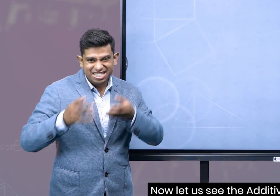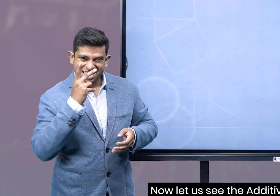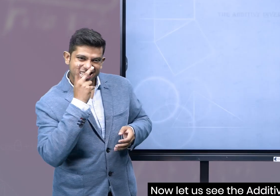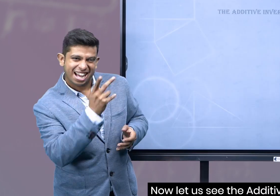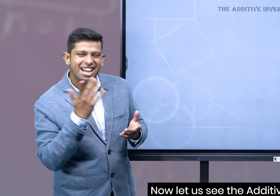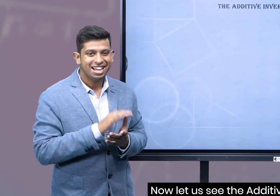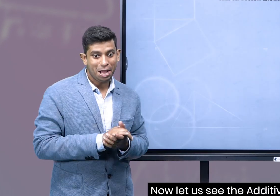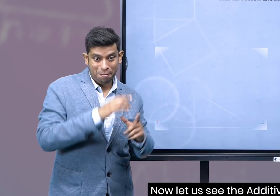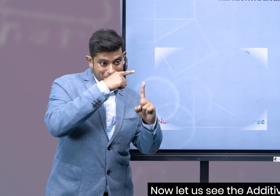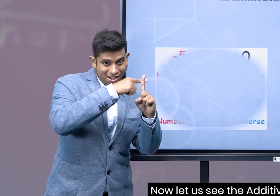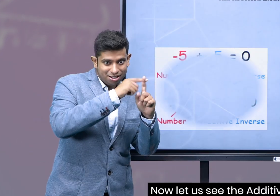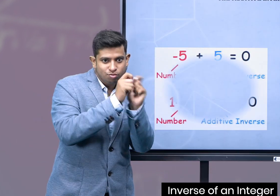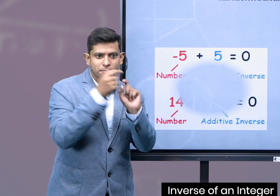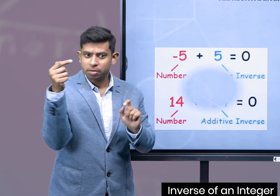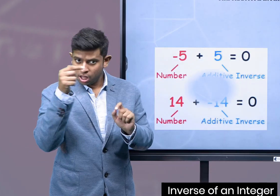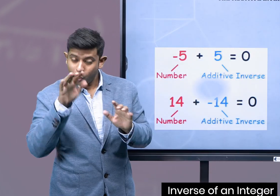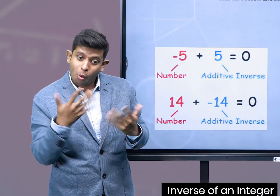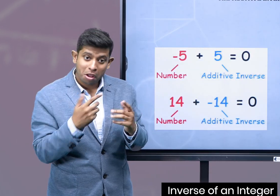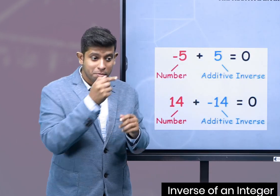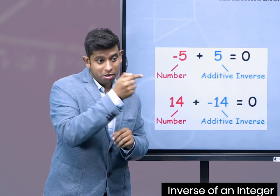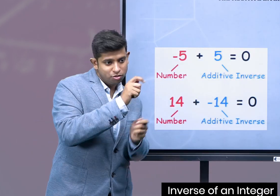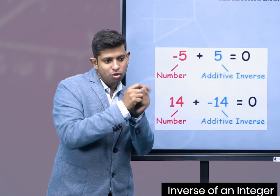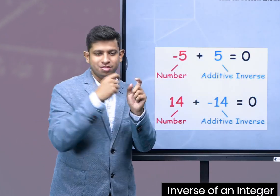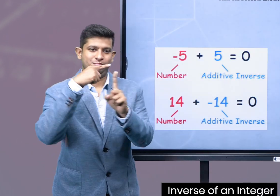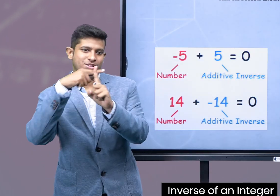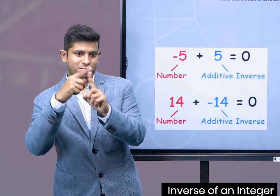Now let us see the additive inverse of an integer.